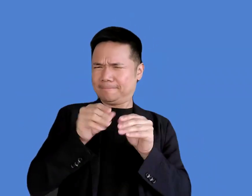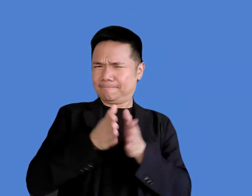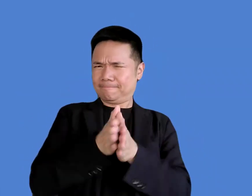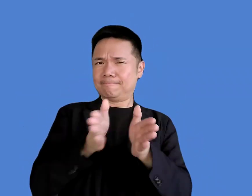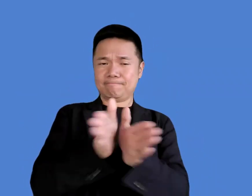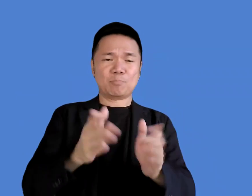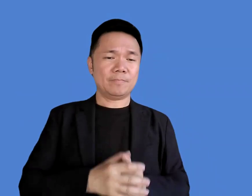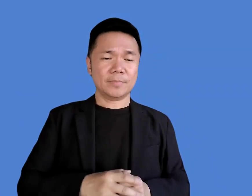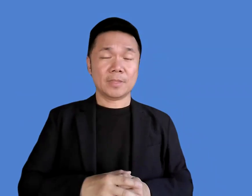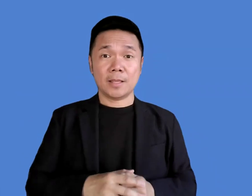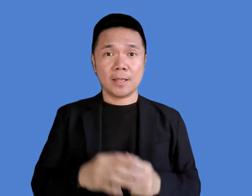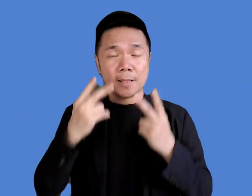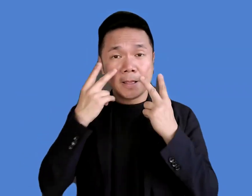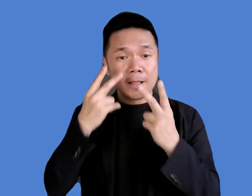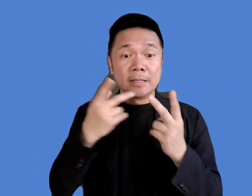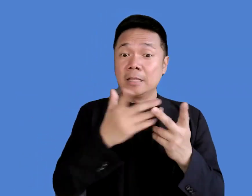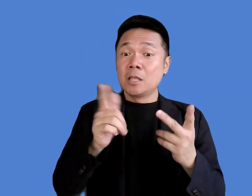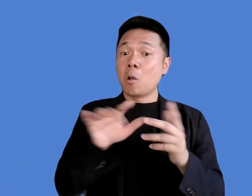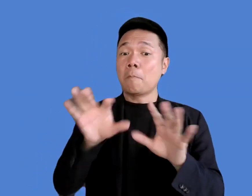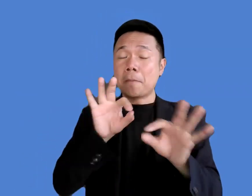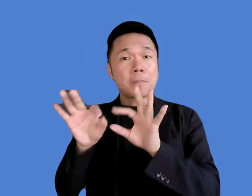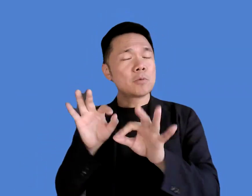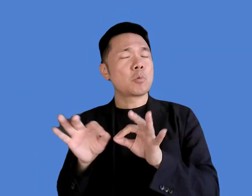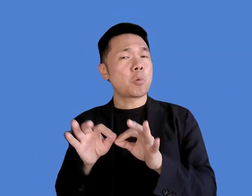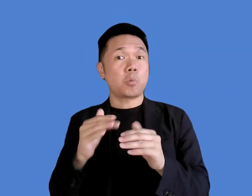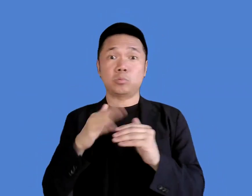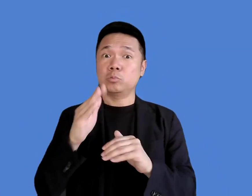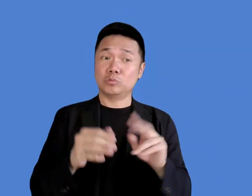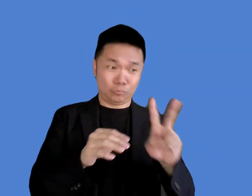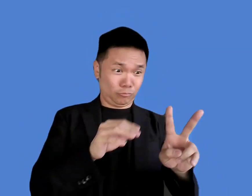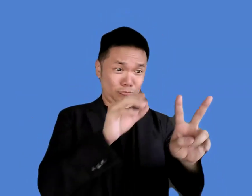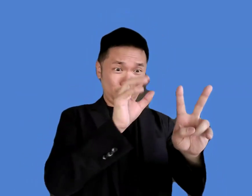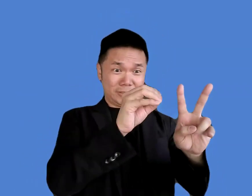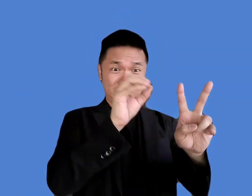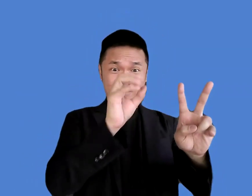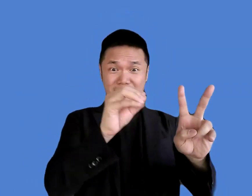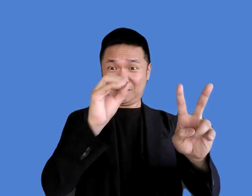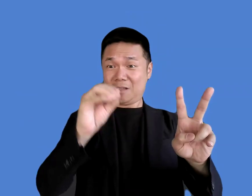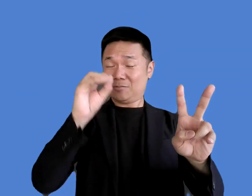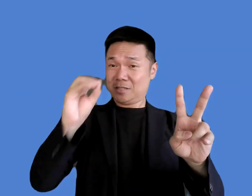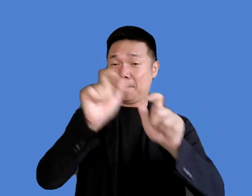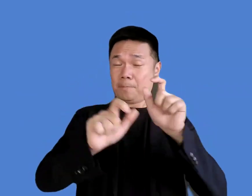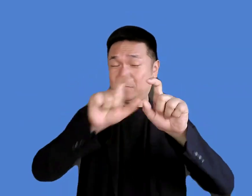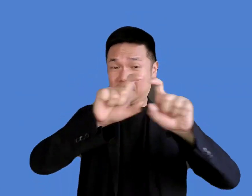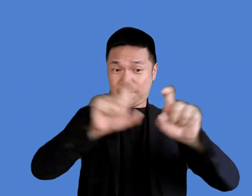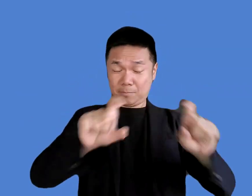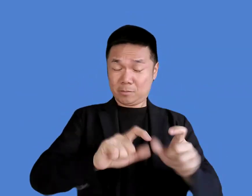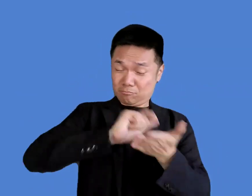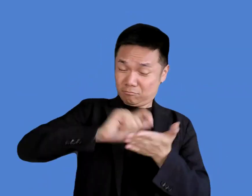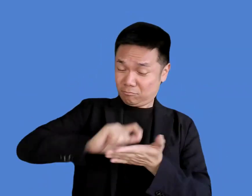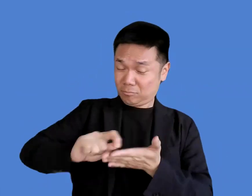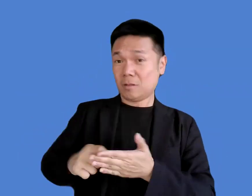incredible uptake in commitments to the WEPS, right? We've grown by 2,000 signatory companies in just 5